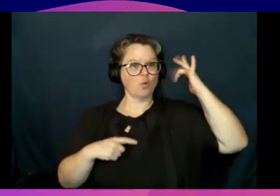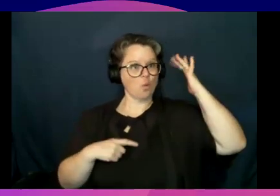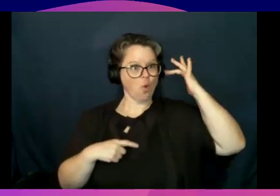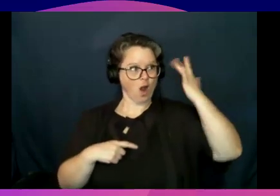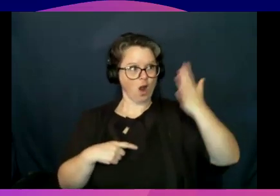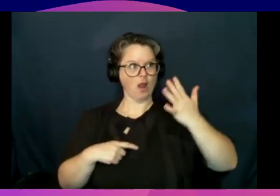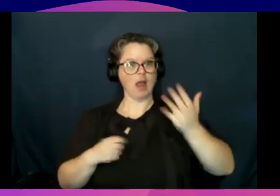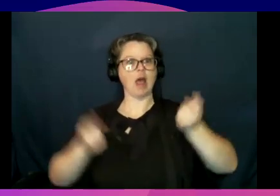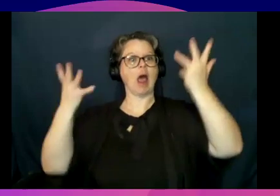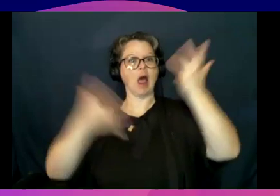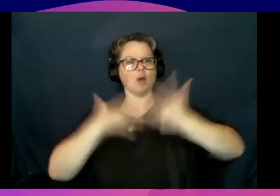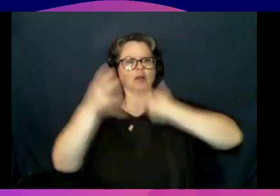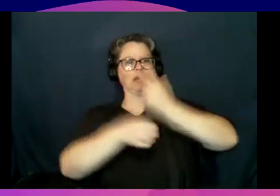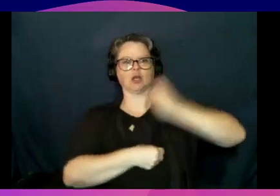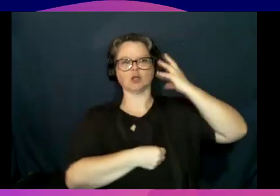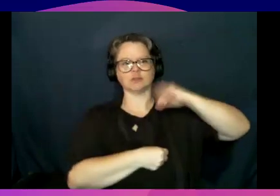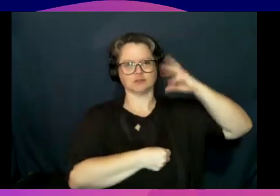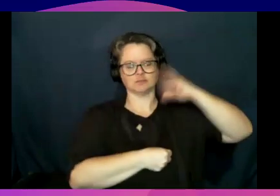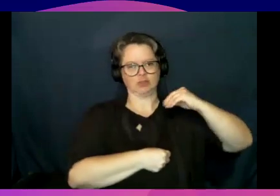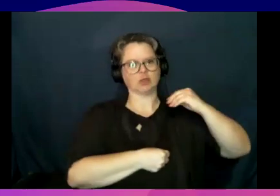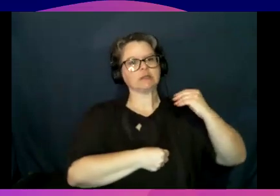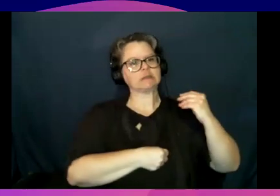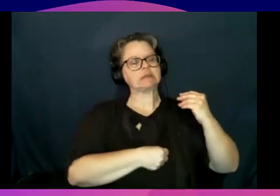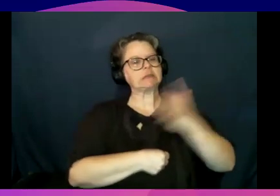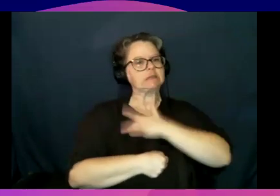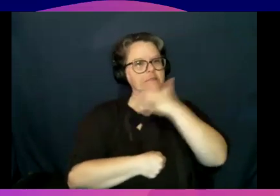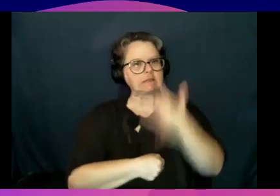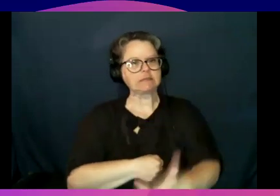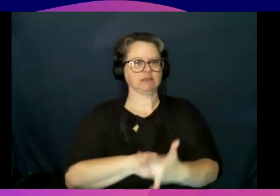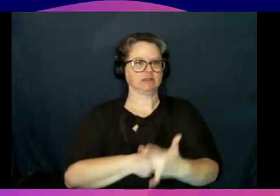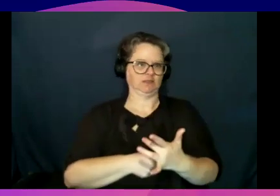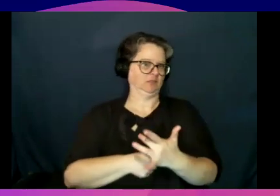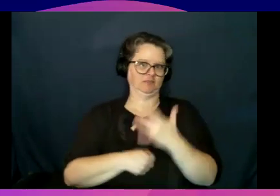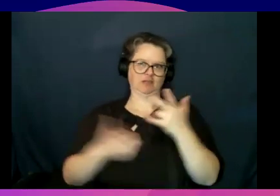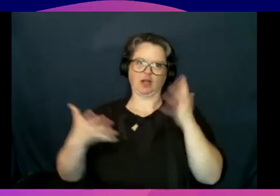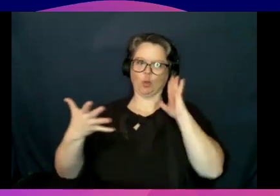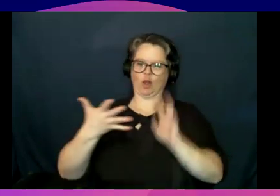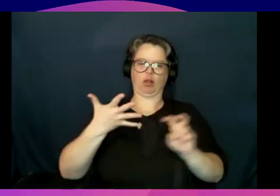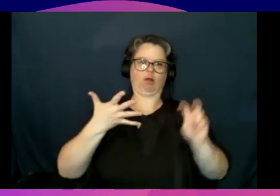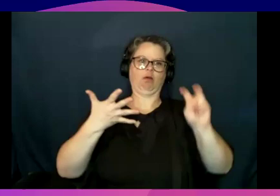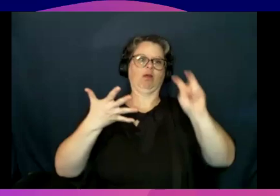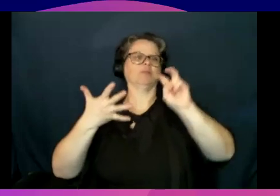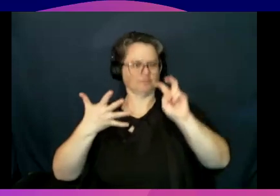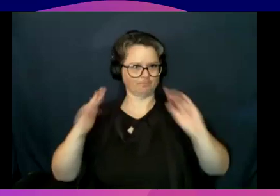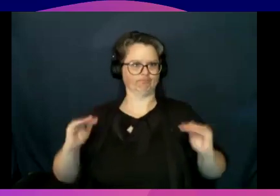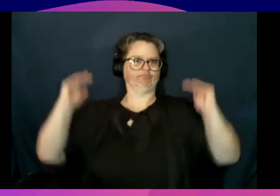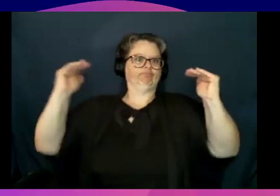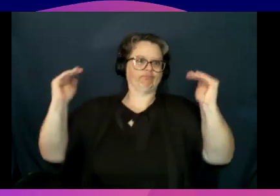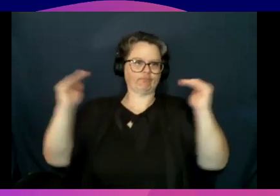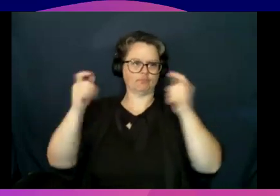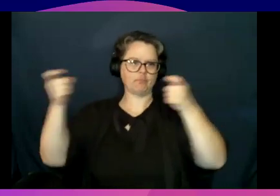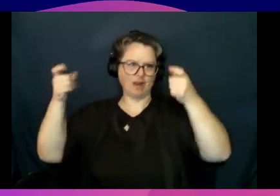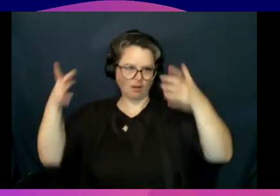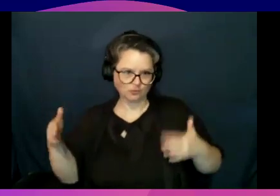that we talked about at EvaCan so much during the initial project, is oftentimes folks in leadership positions are